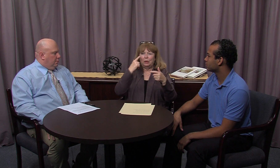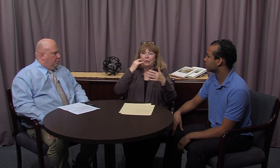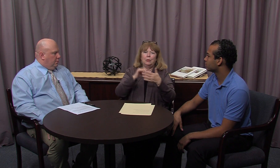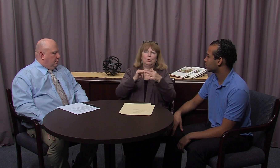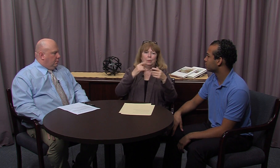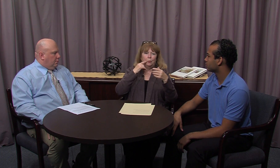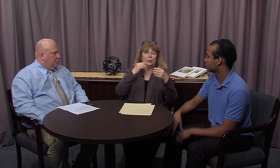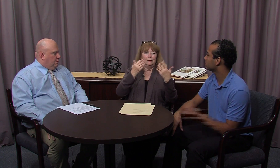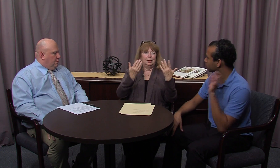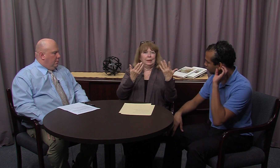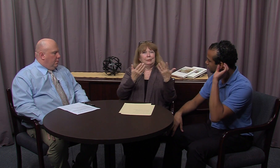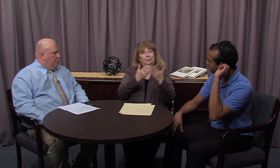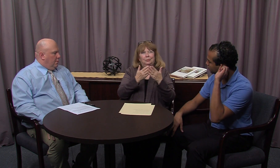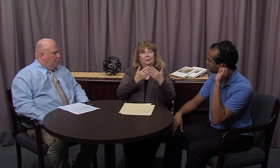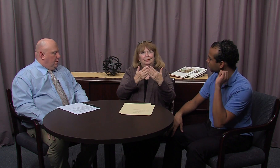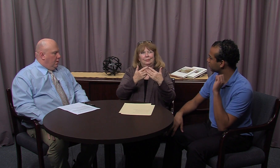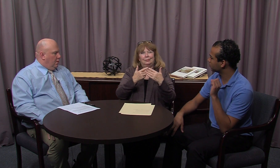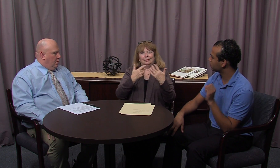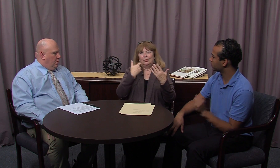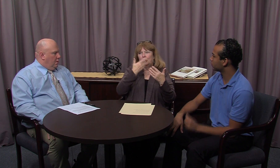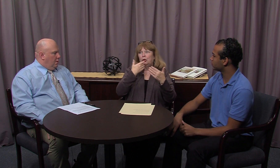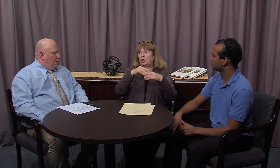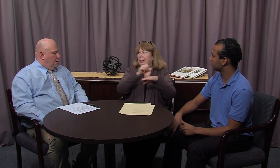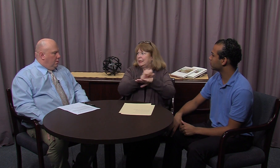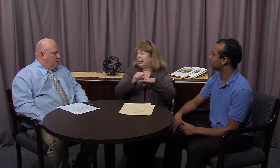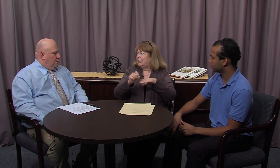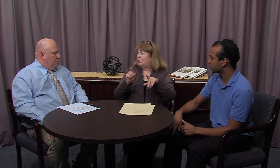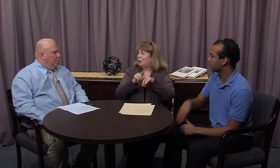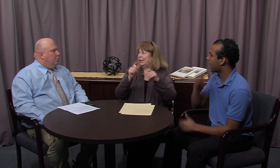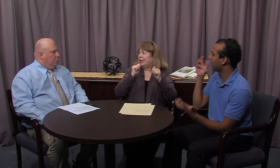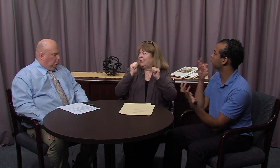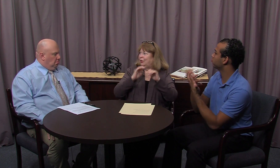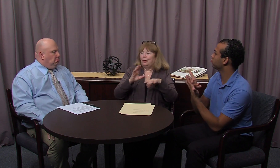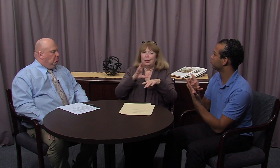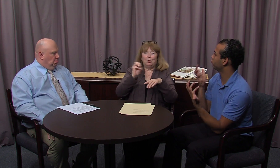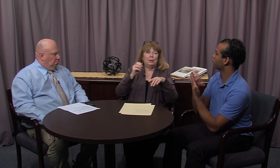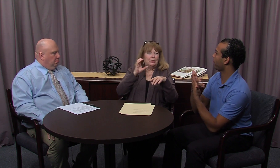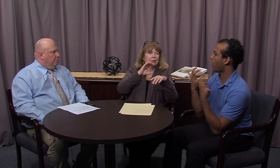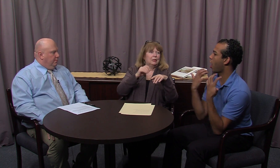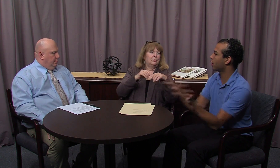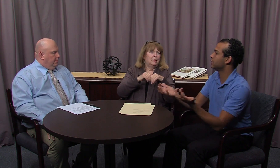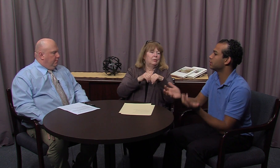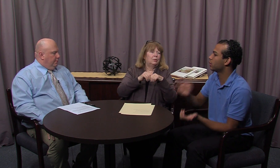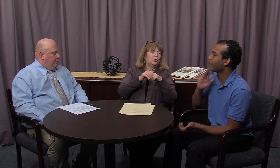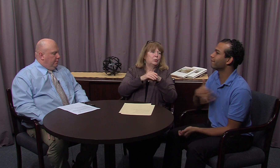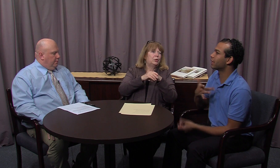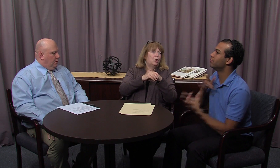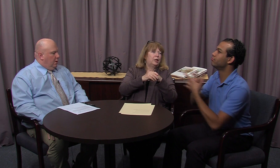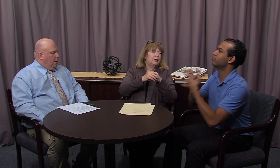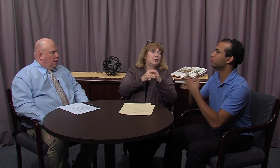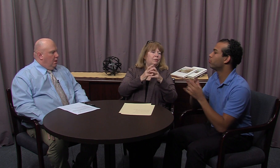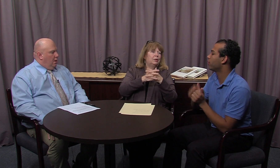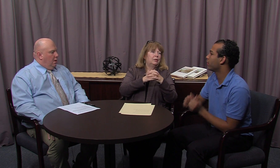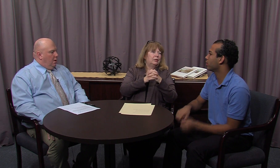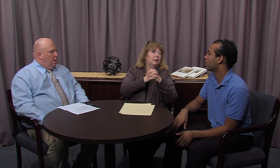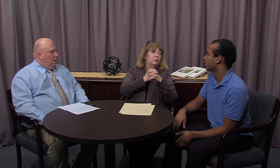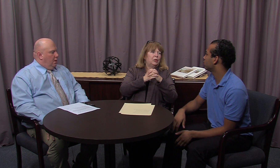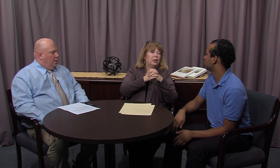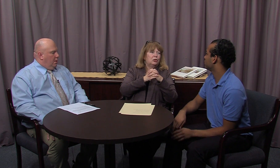think will look good on stage. You know, like any theater company does that works with the audience they feel that they're in relationship